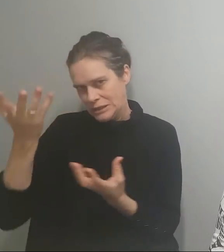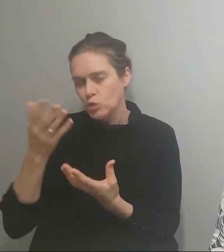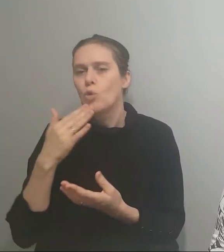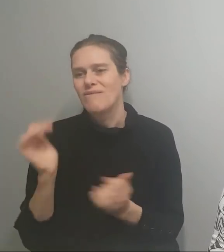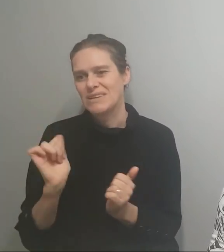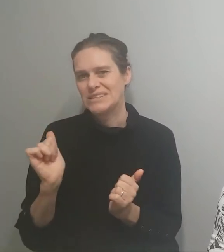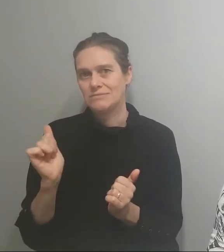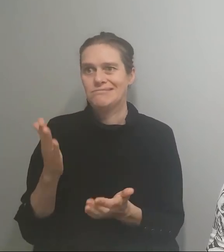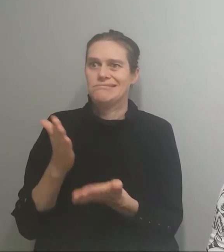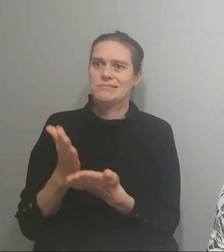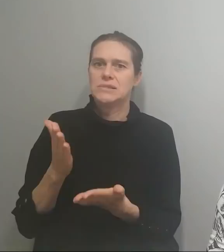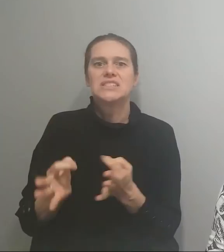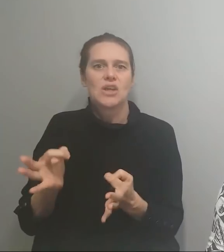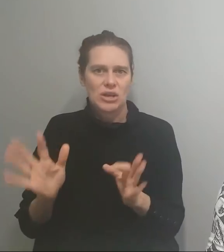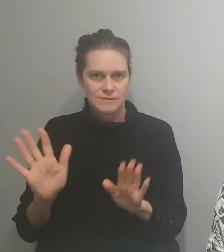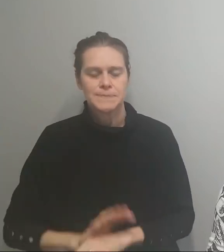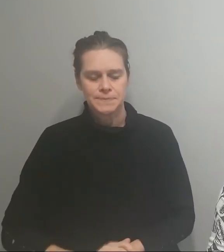on that.